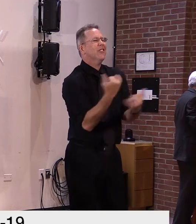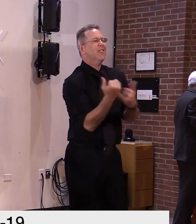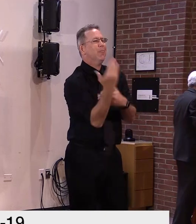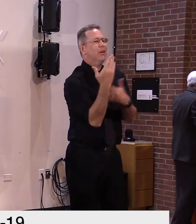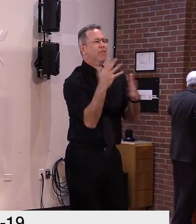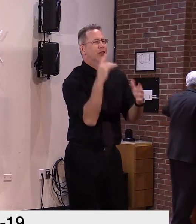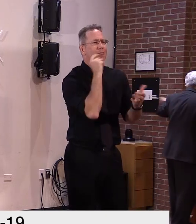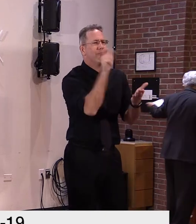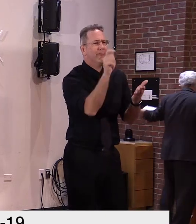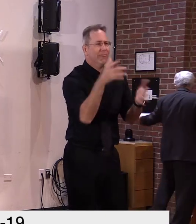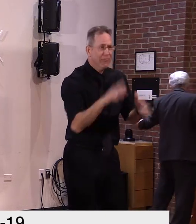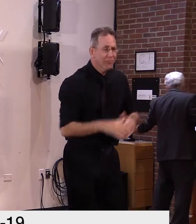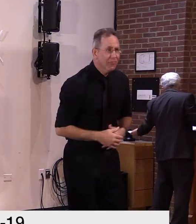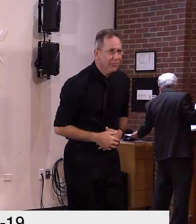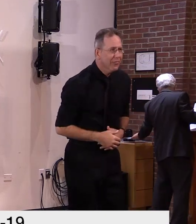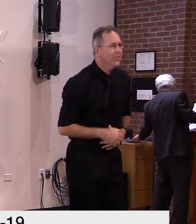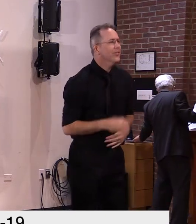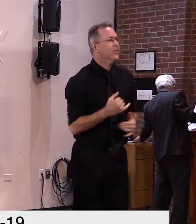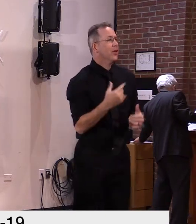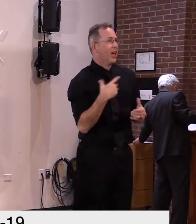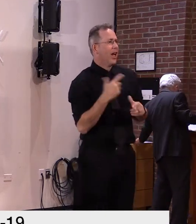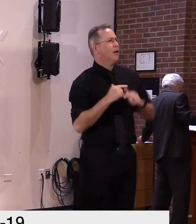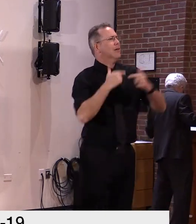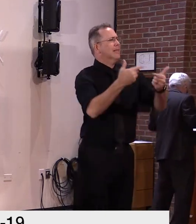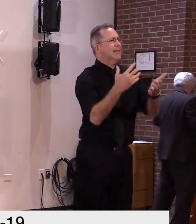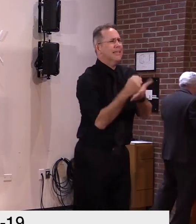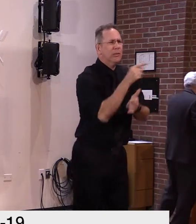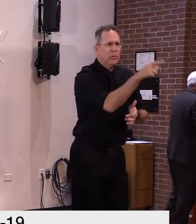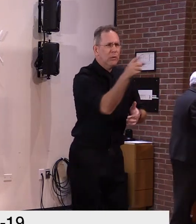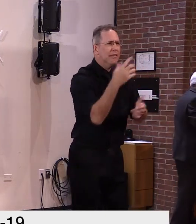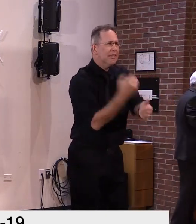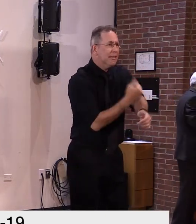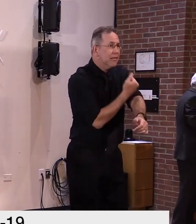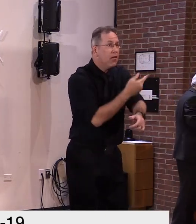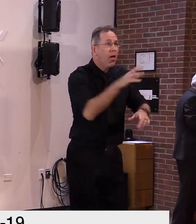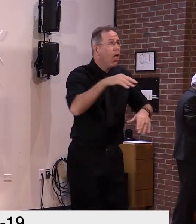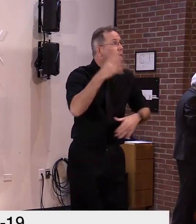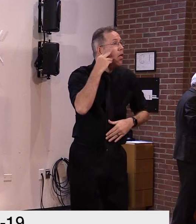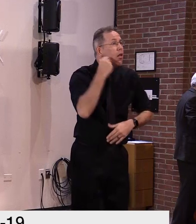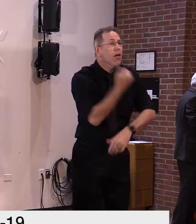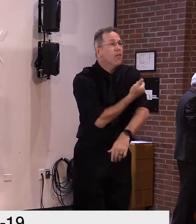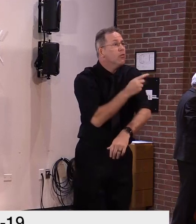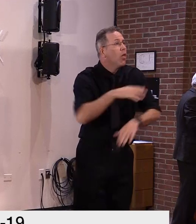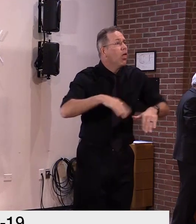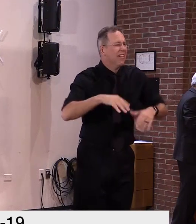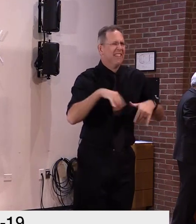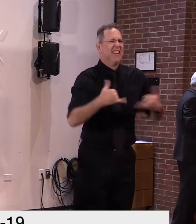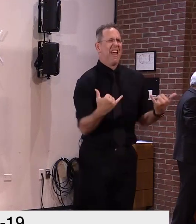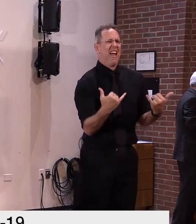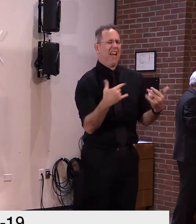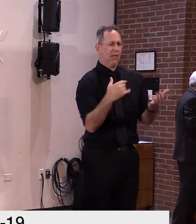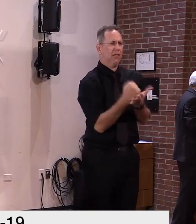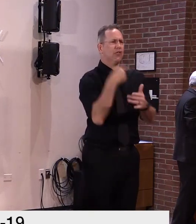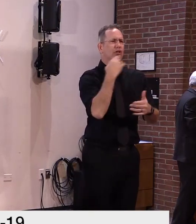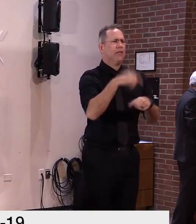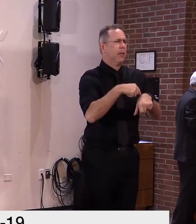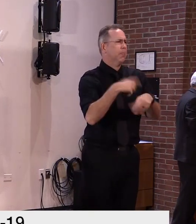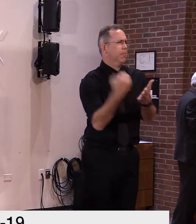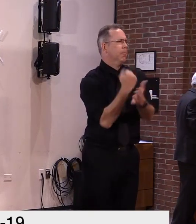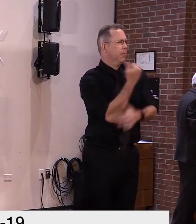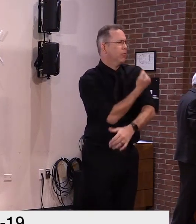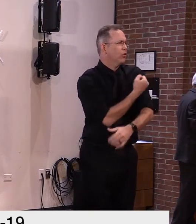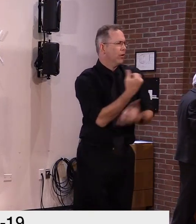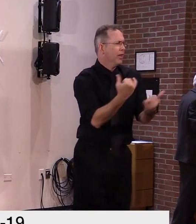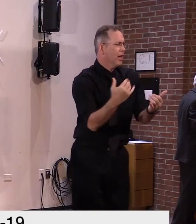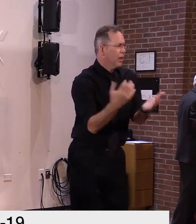can to have one. Even if you've never gotten one before, this is the year to do it. It's an important part of